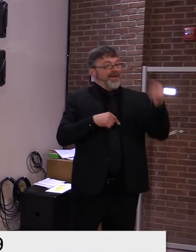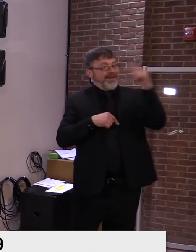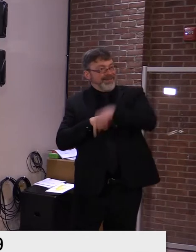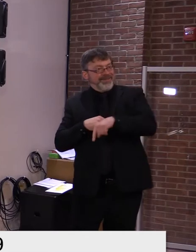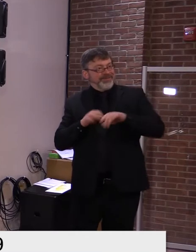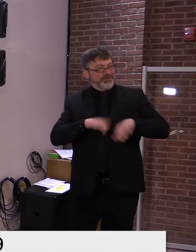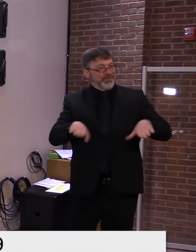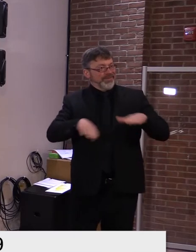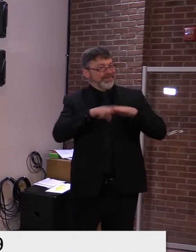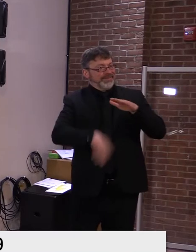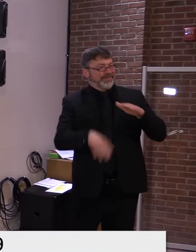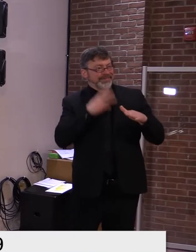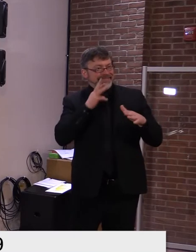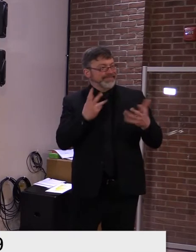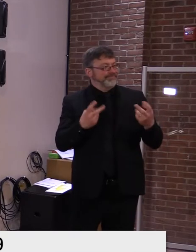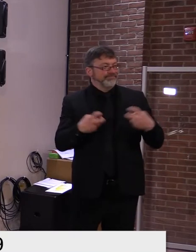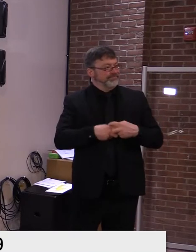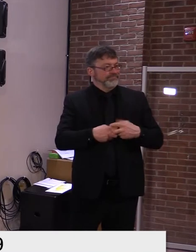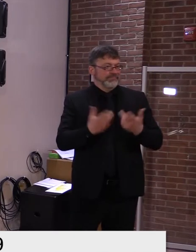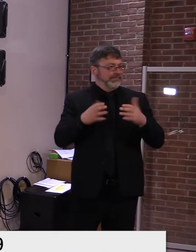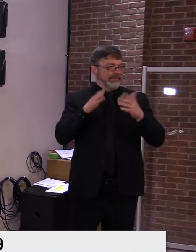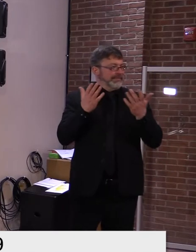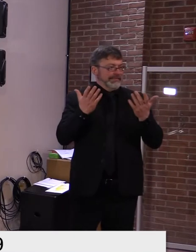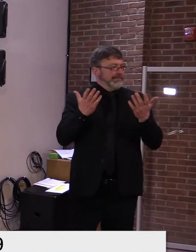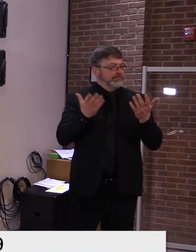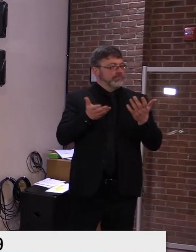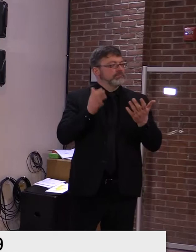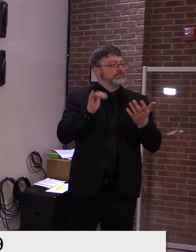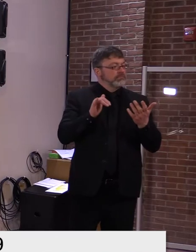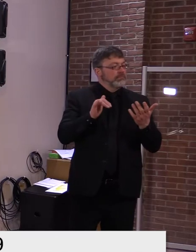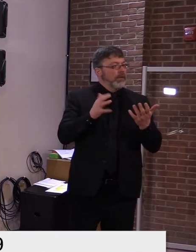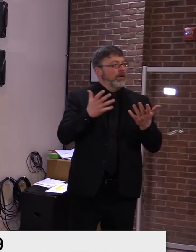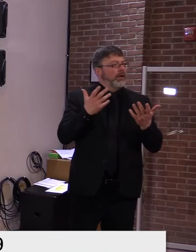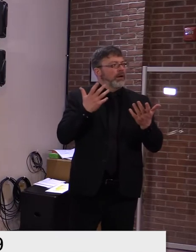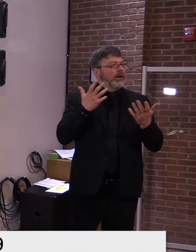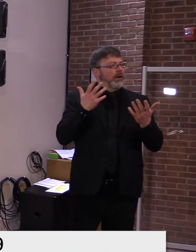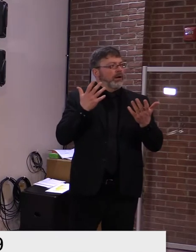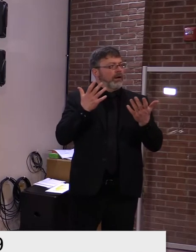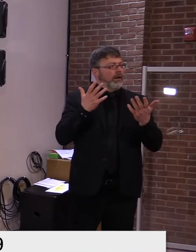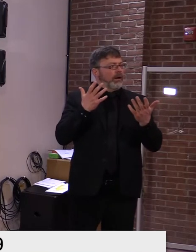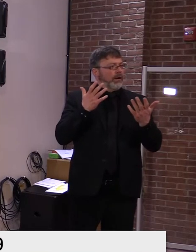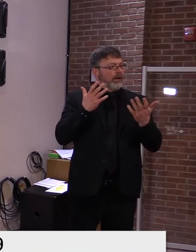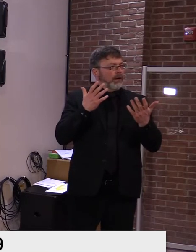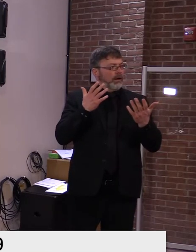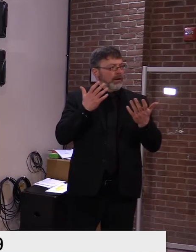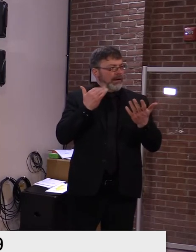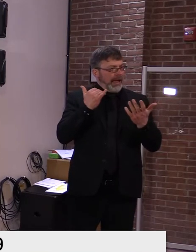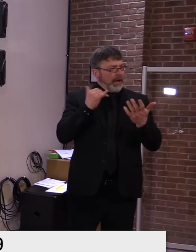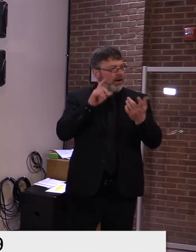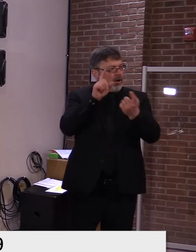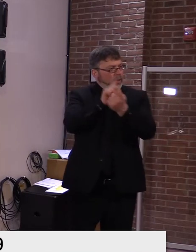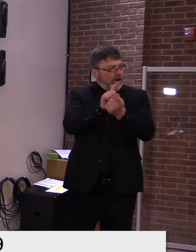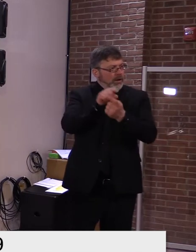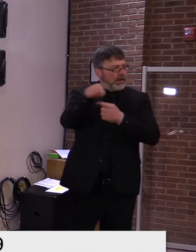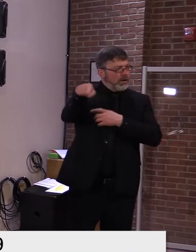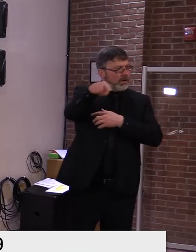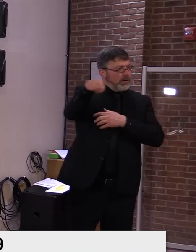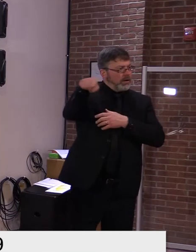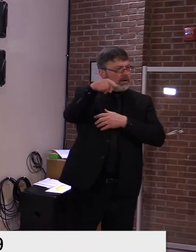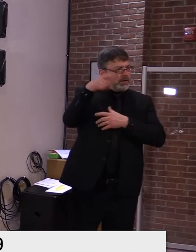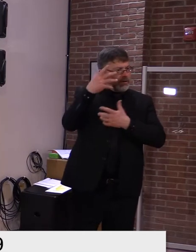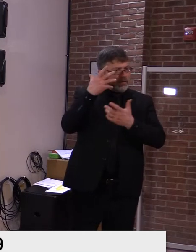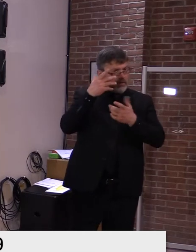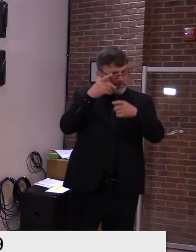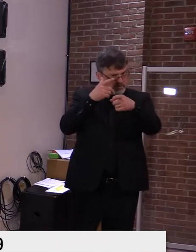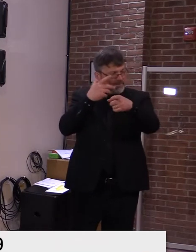and everybody in the household who is of age or older has been vaccinated, do the same sort